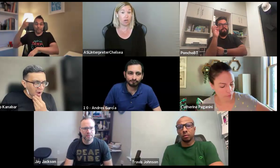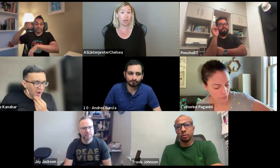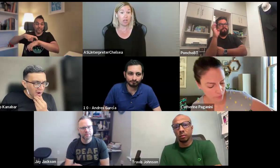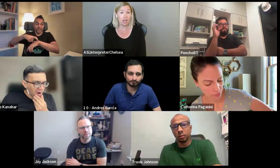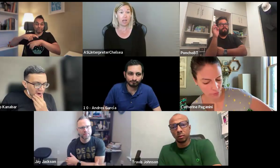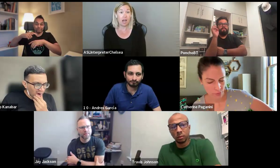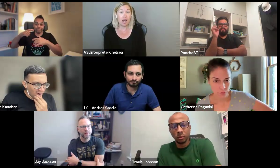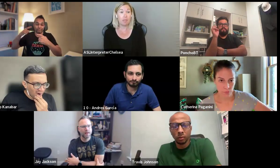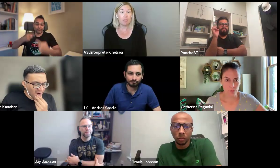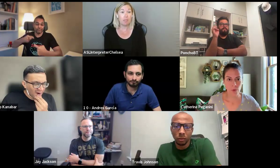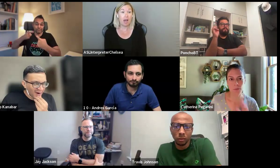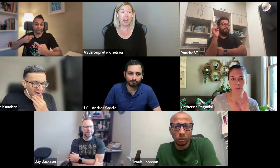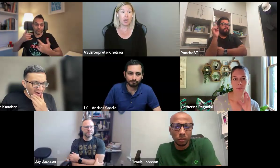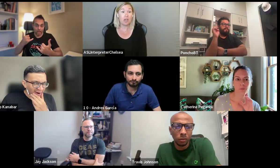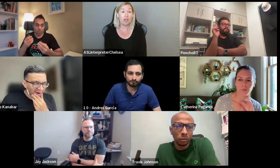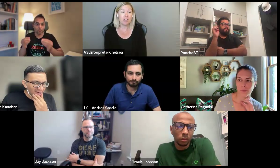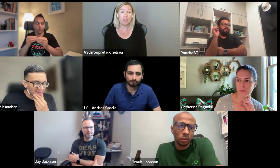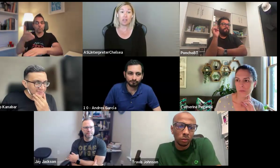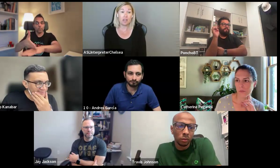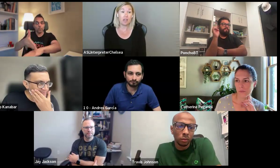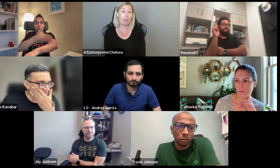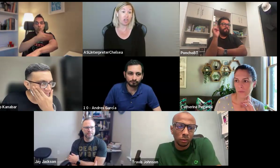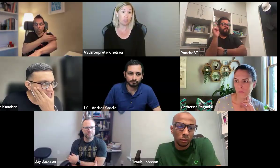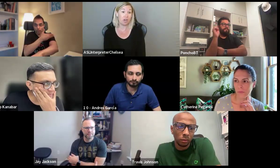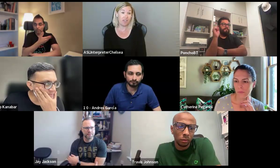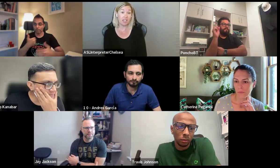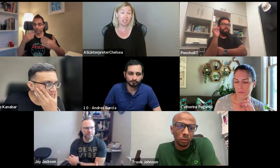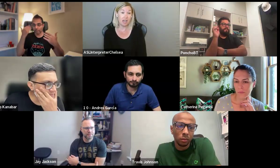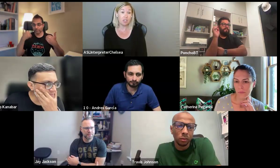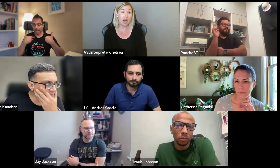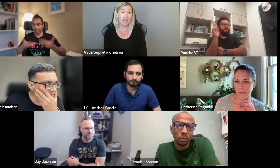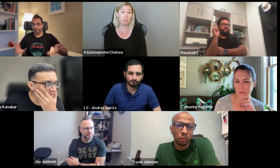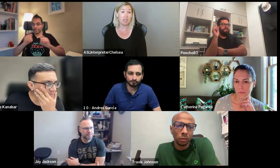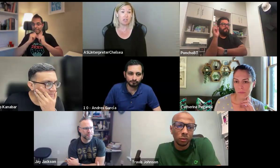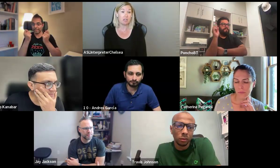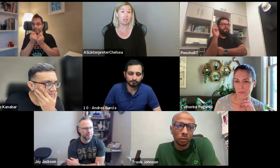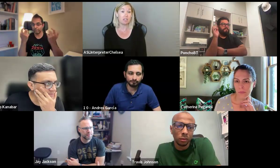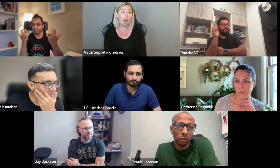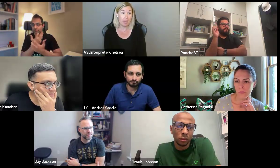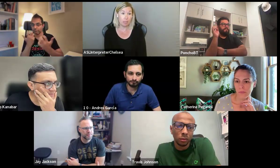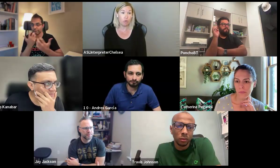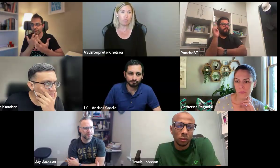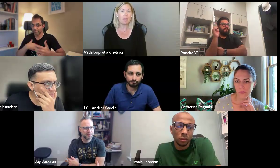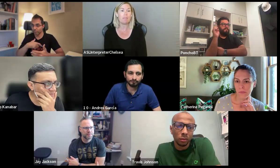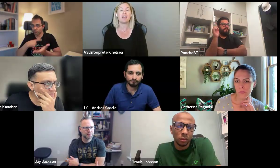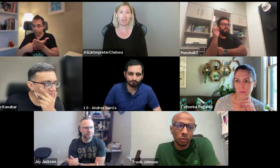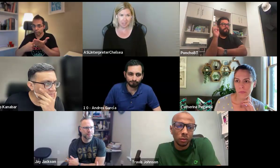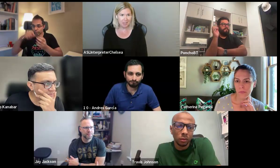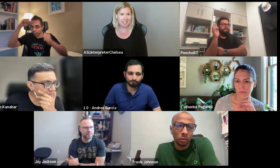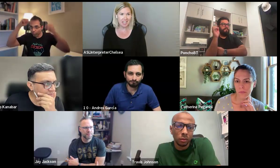forward. I know compared to previous times, there has been some improvement because of this